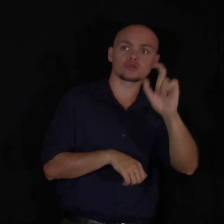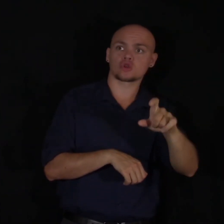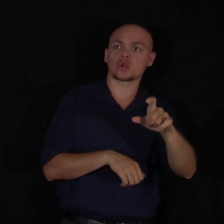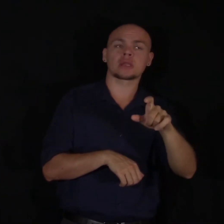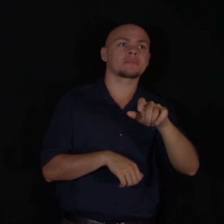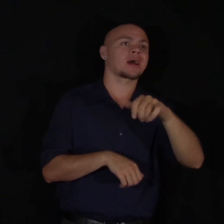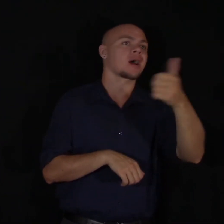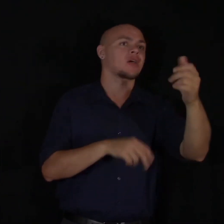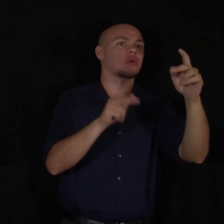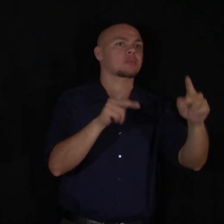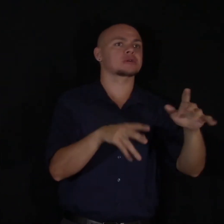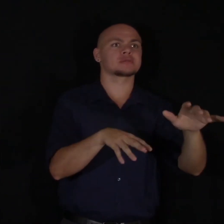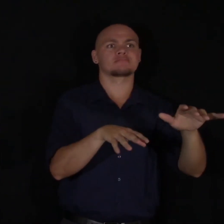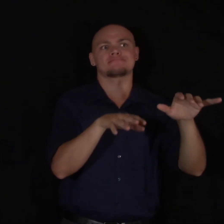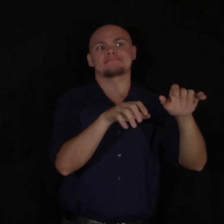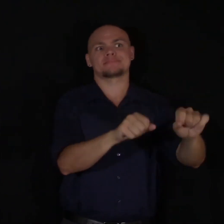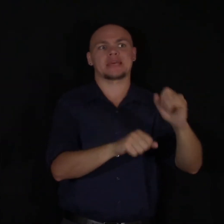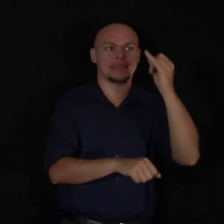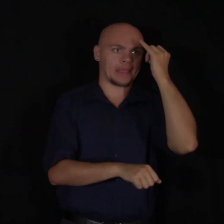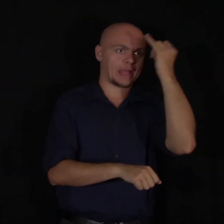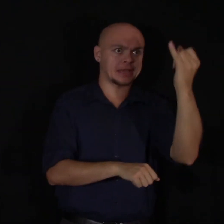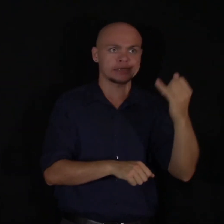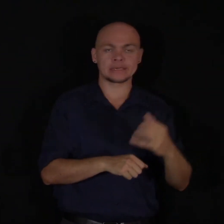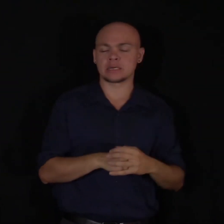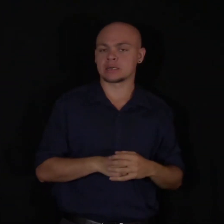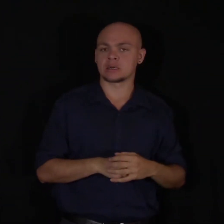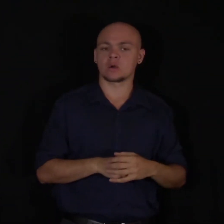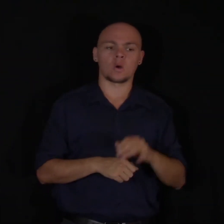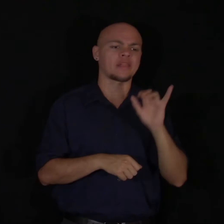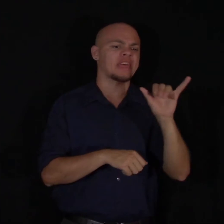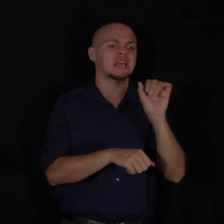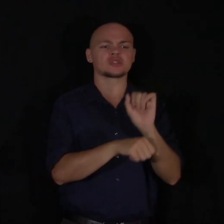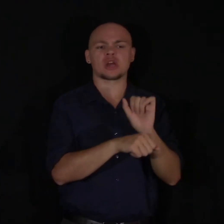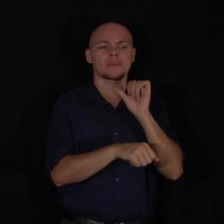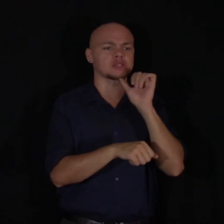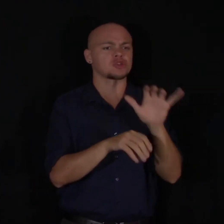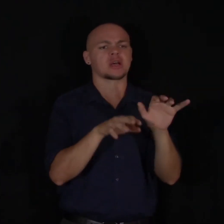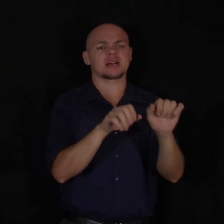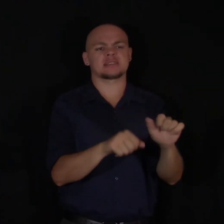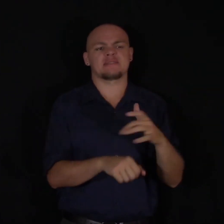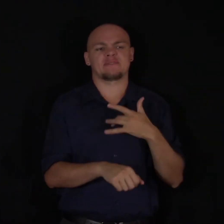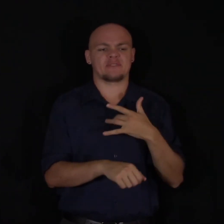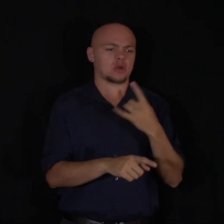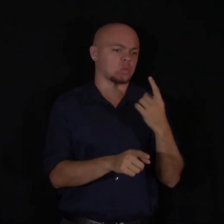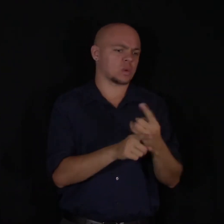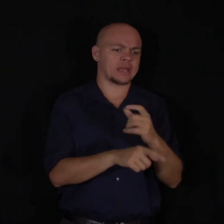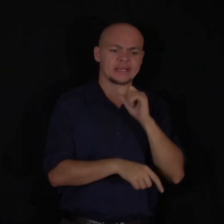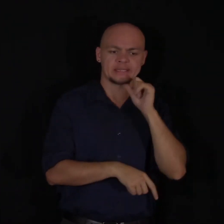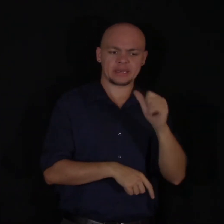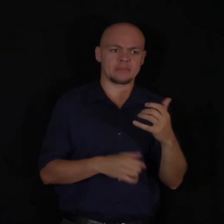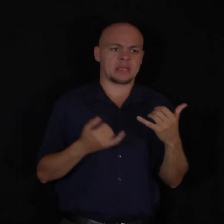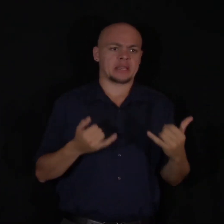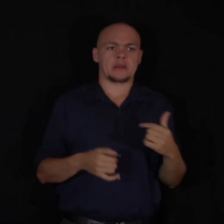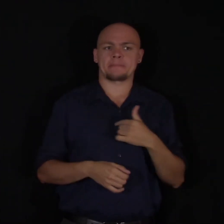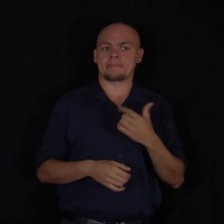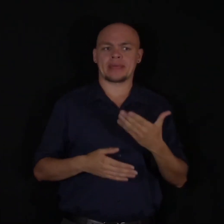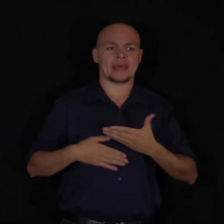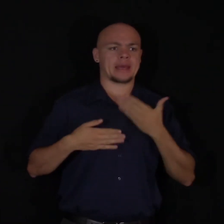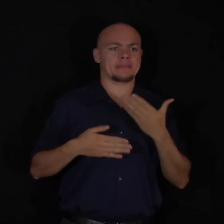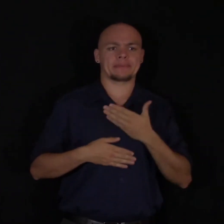else has." Or, "I knew I shouldn't have taken that job because it didn't feel right, and now I'm very